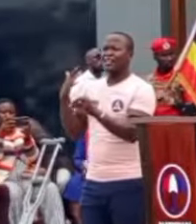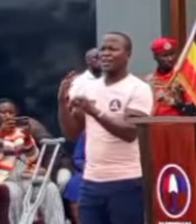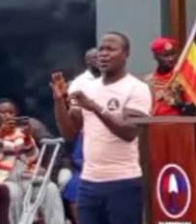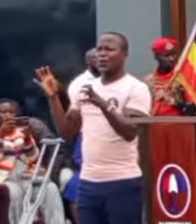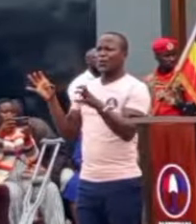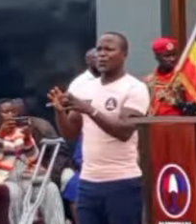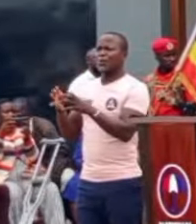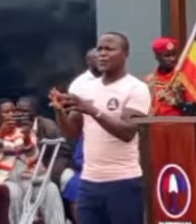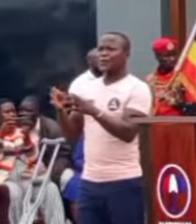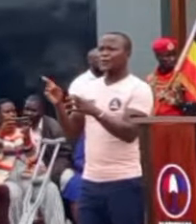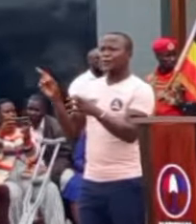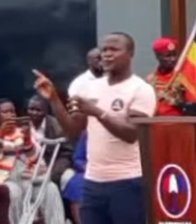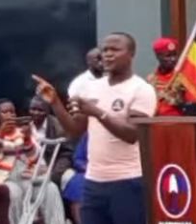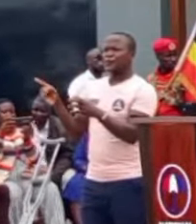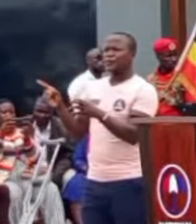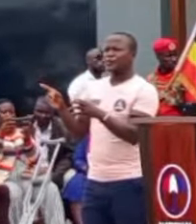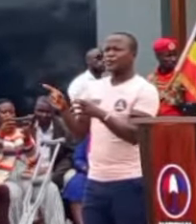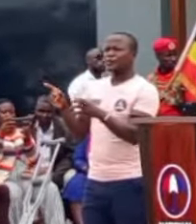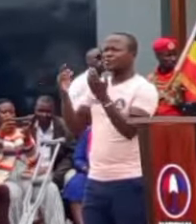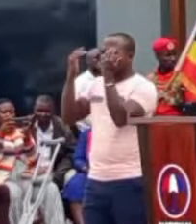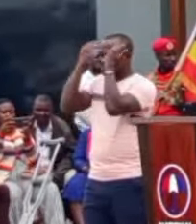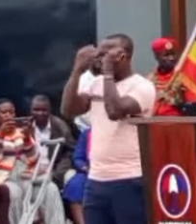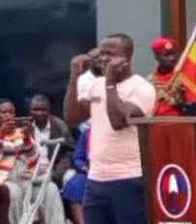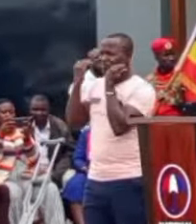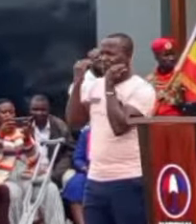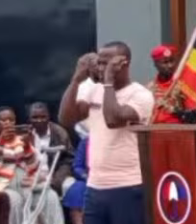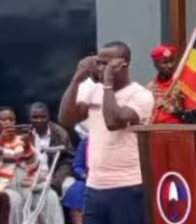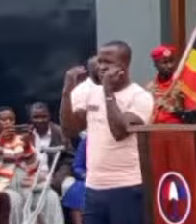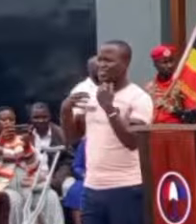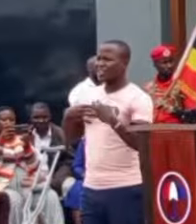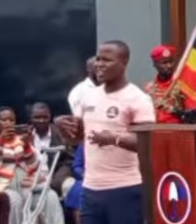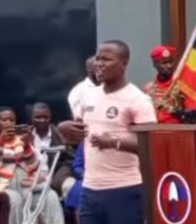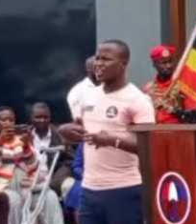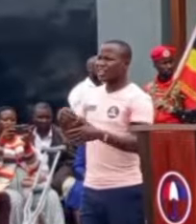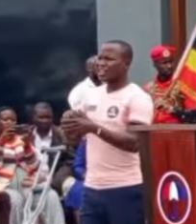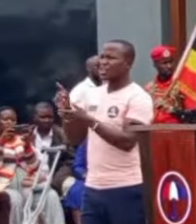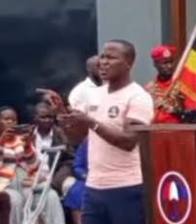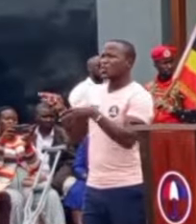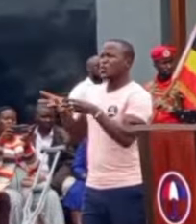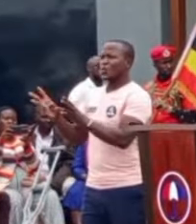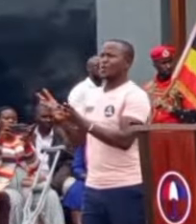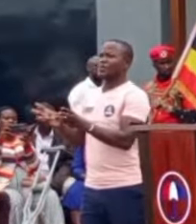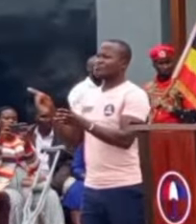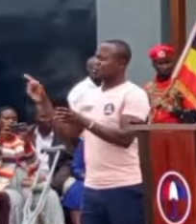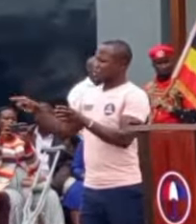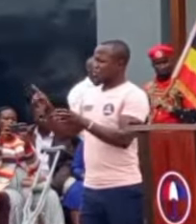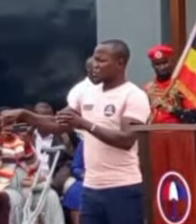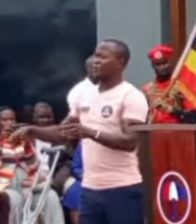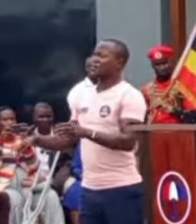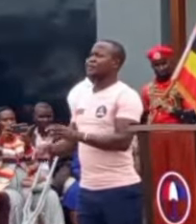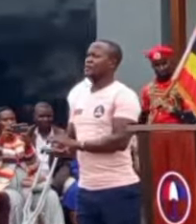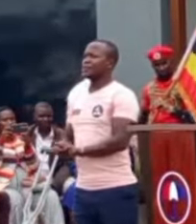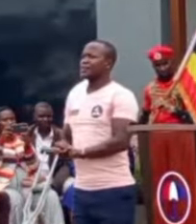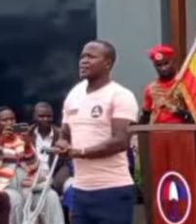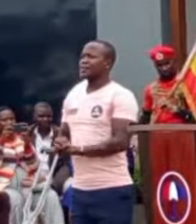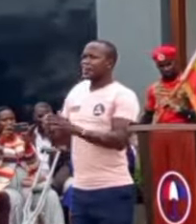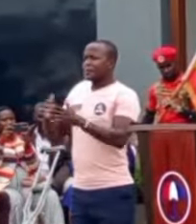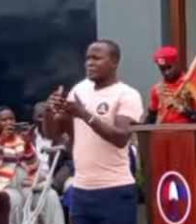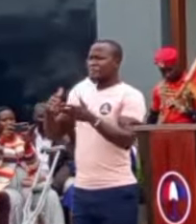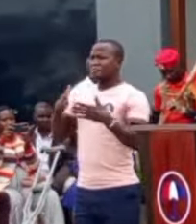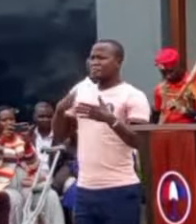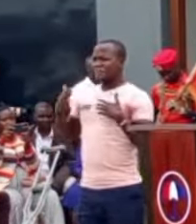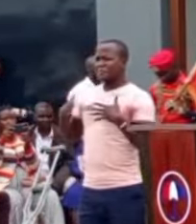are illegally tried in military courts. That is wrong. Very wrong.